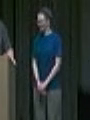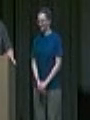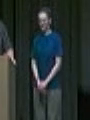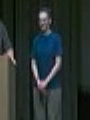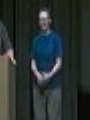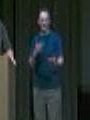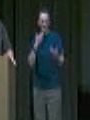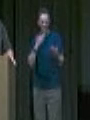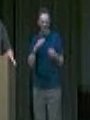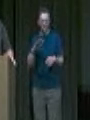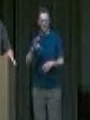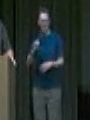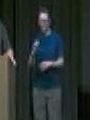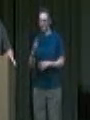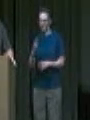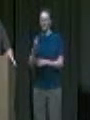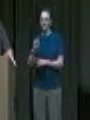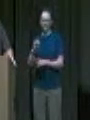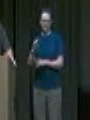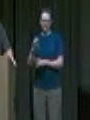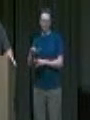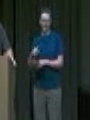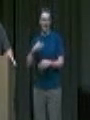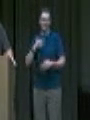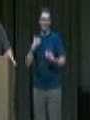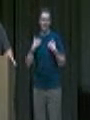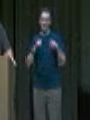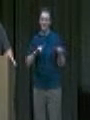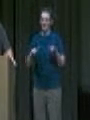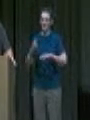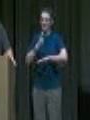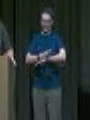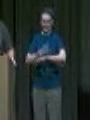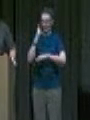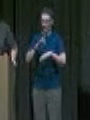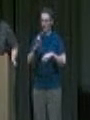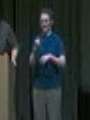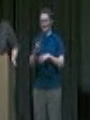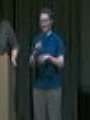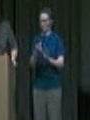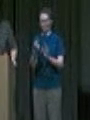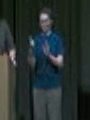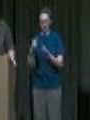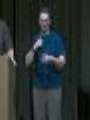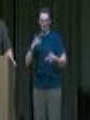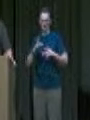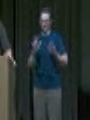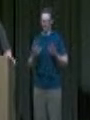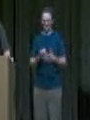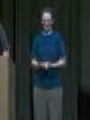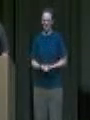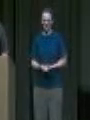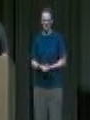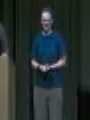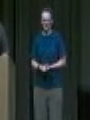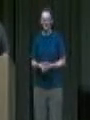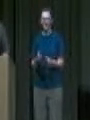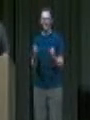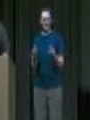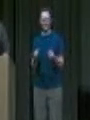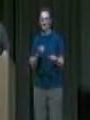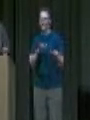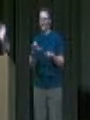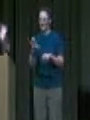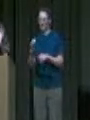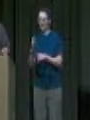Thank you, Courtney. I'm glad we have the same date down for the dam removal. I was worried. So as